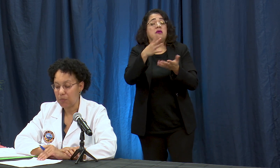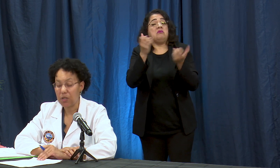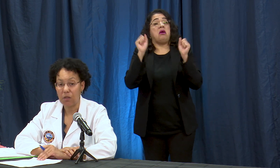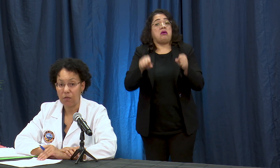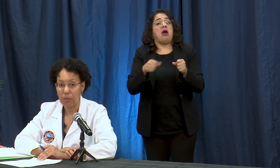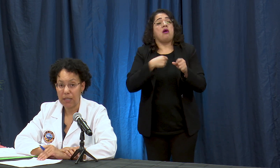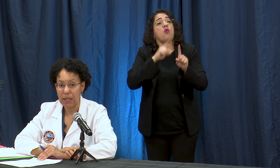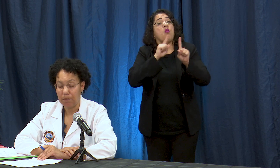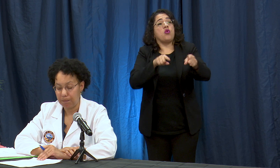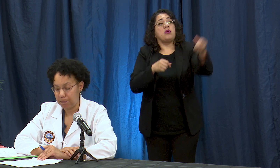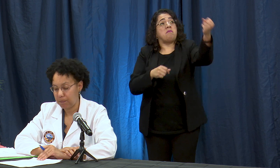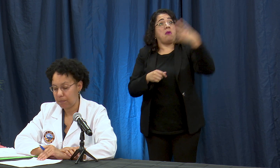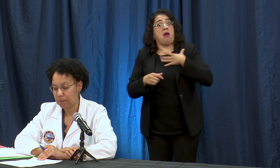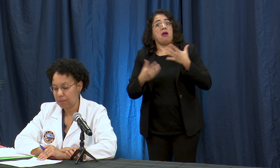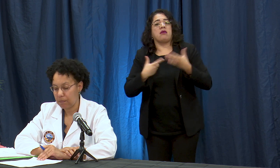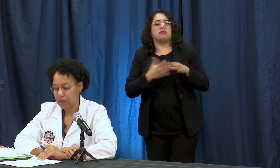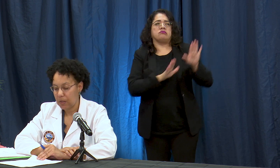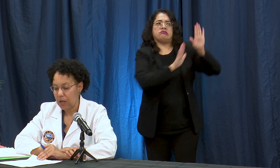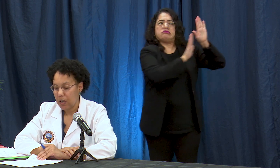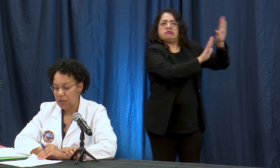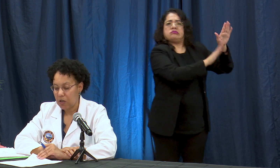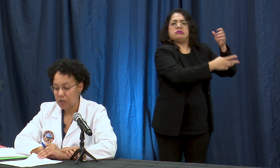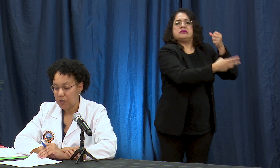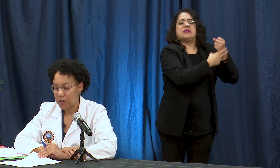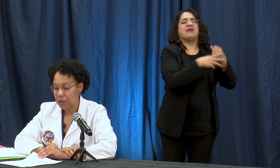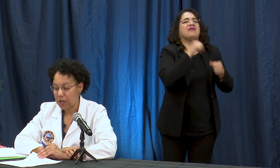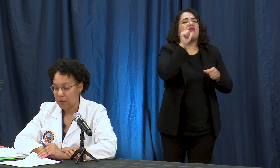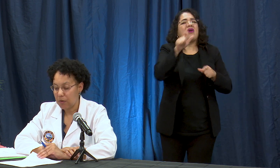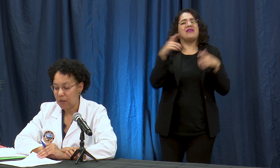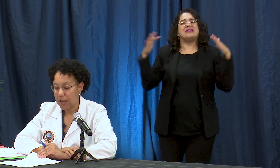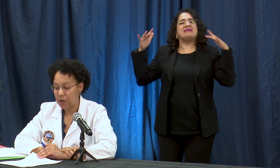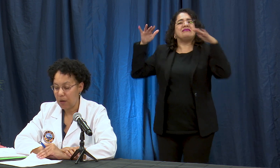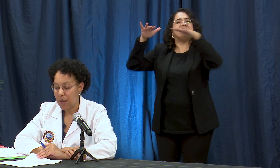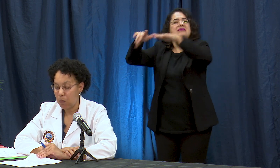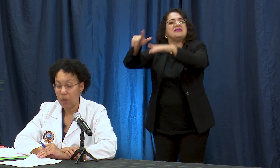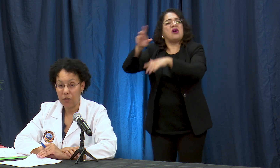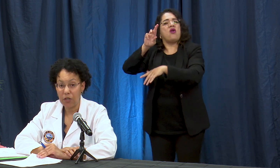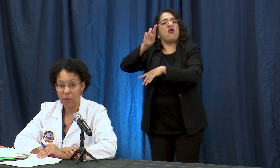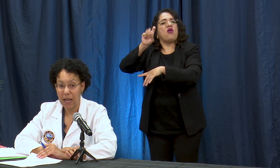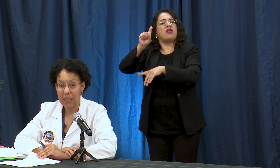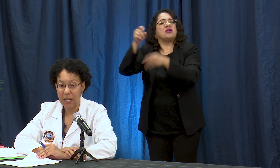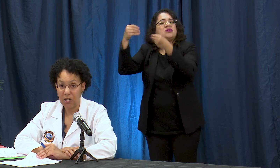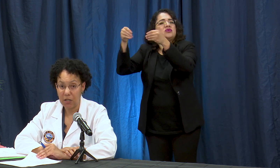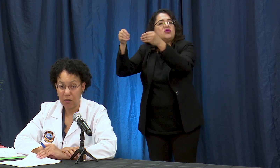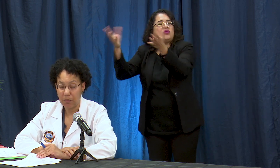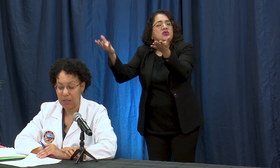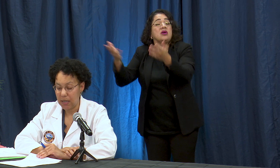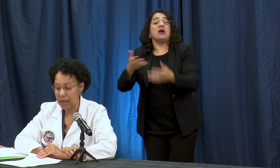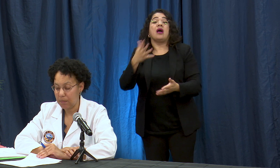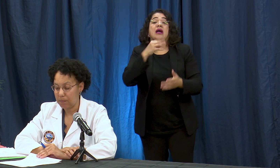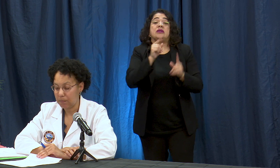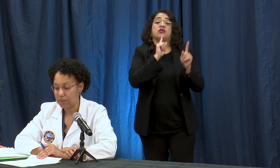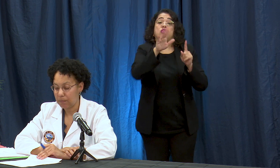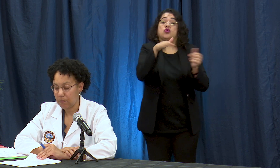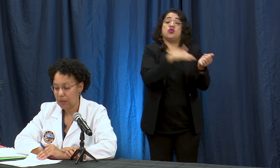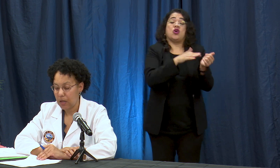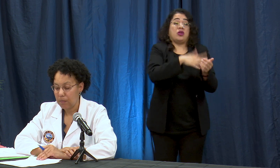unnecessary trips to the pharmacy. Talk to your healthcare provider about whether your vaccinations are up to